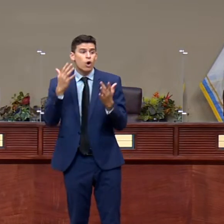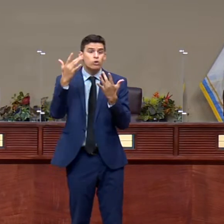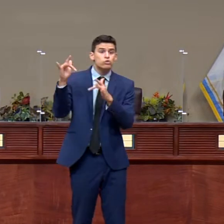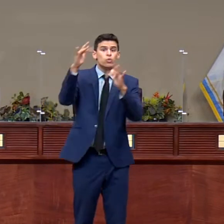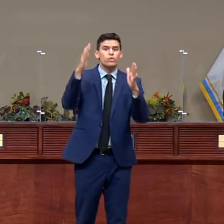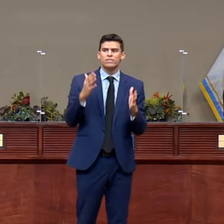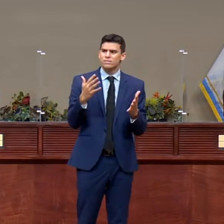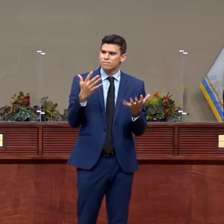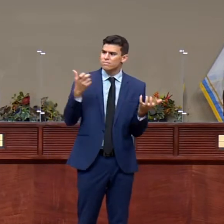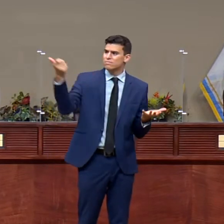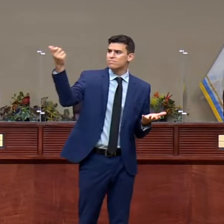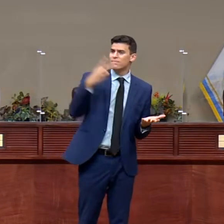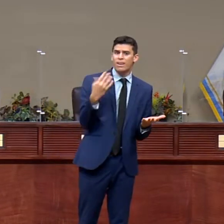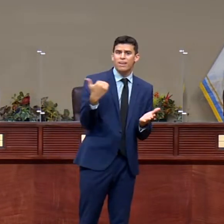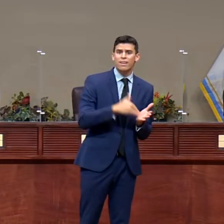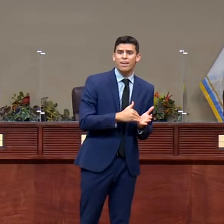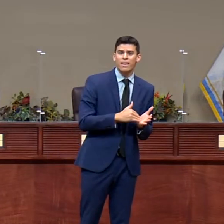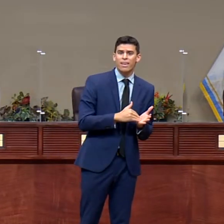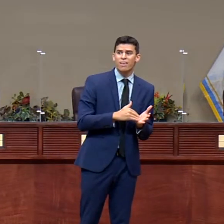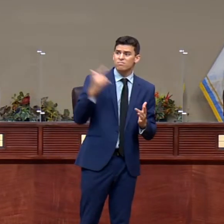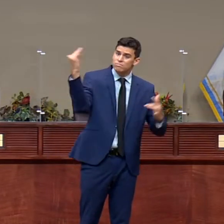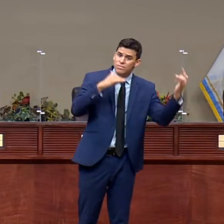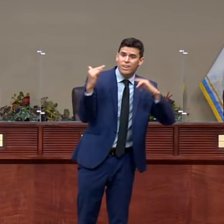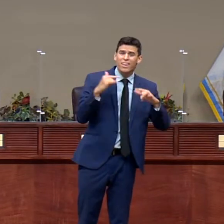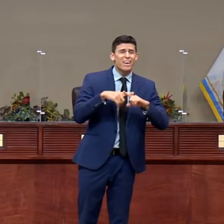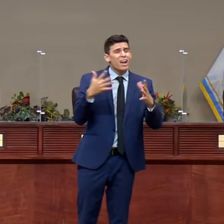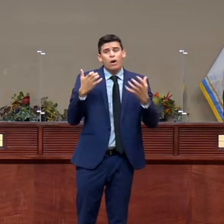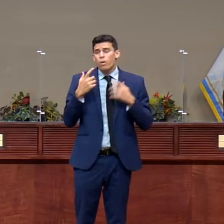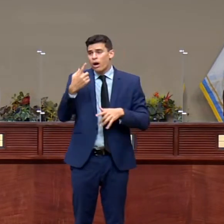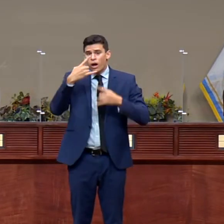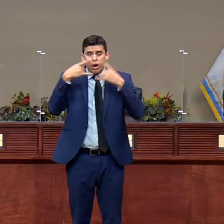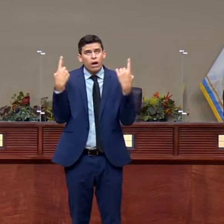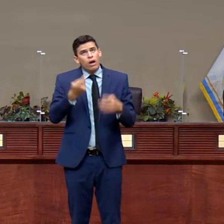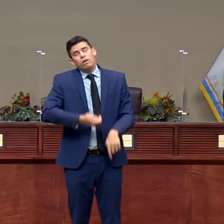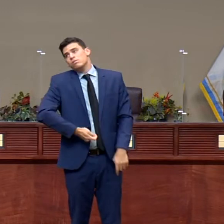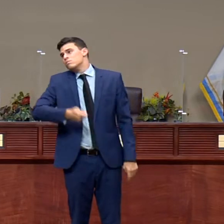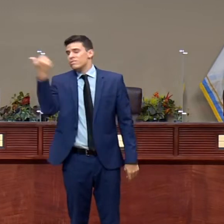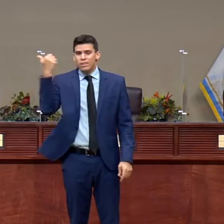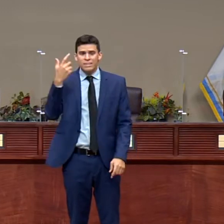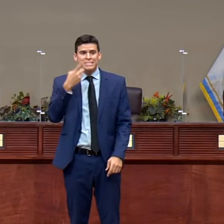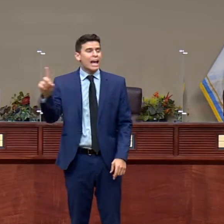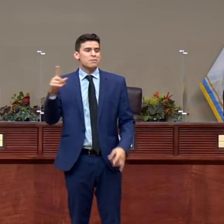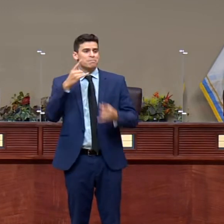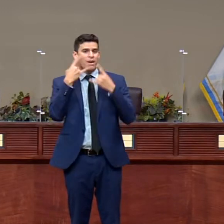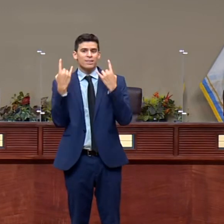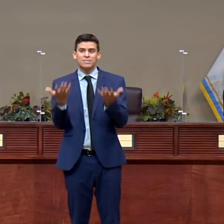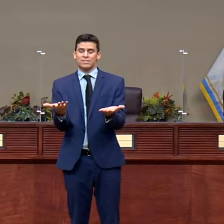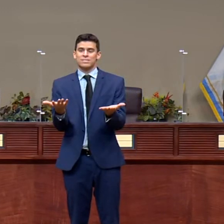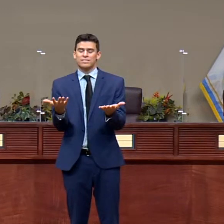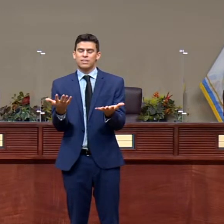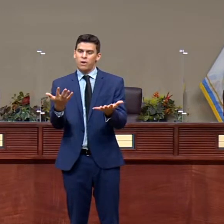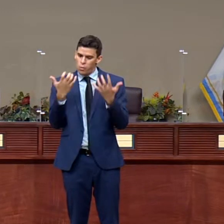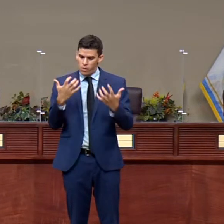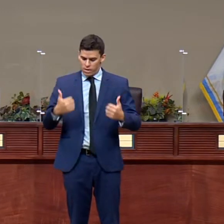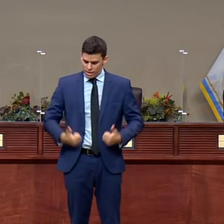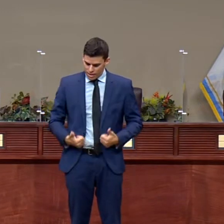back. And I want to get rid of this damn mask. We want to get life back to